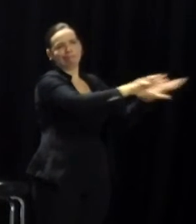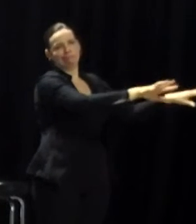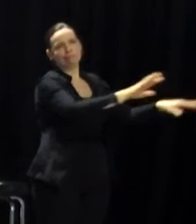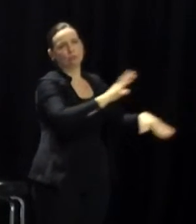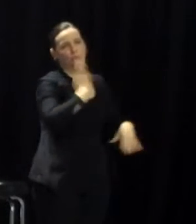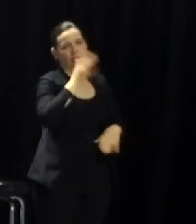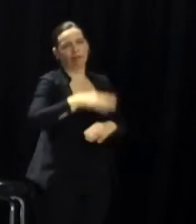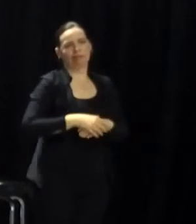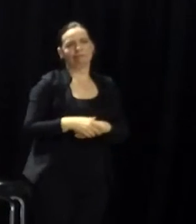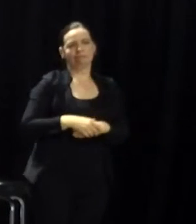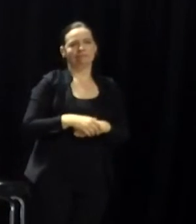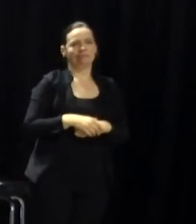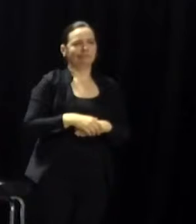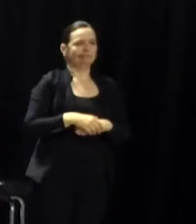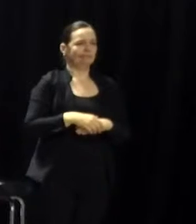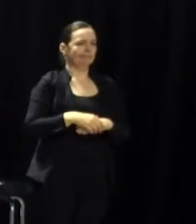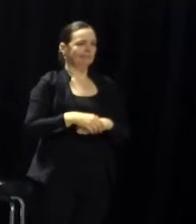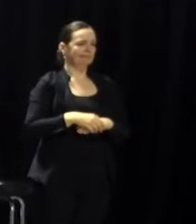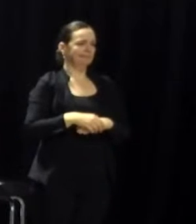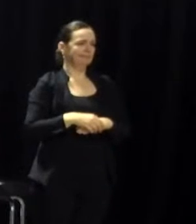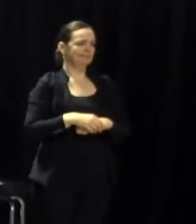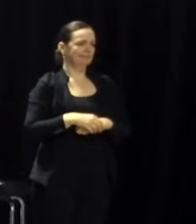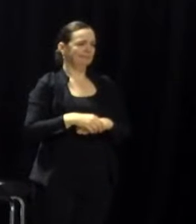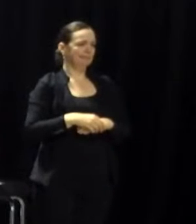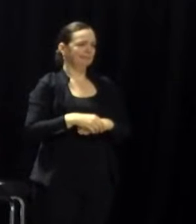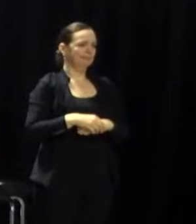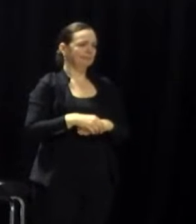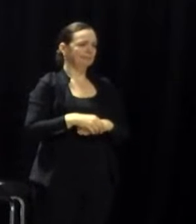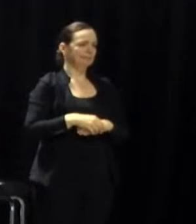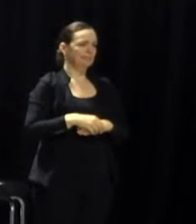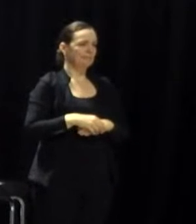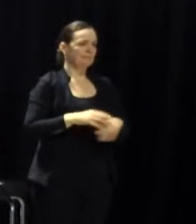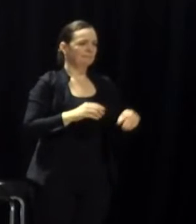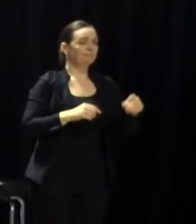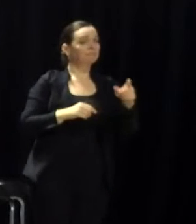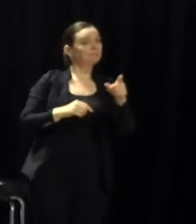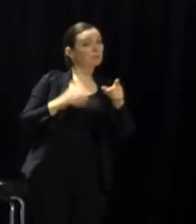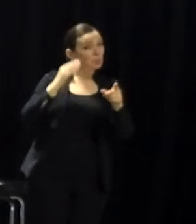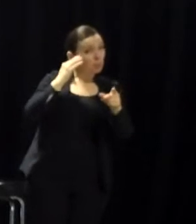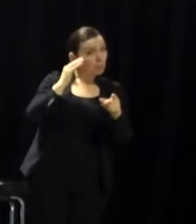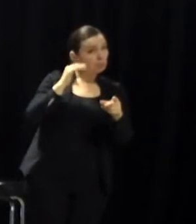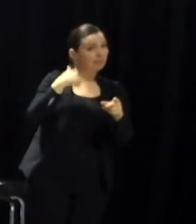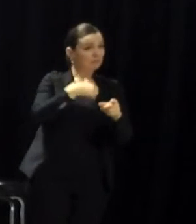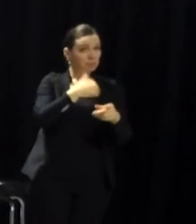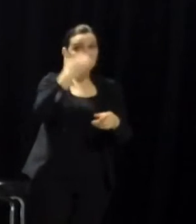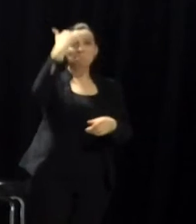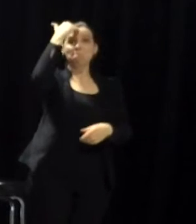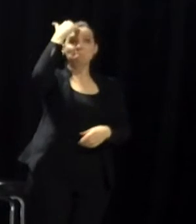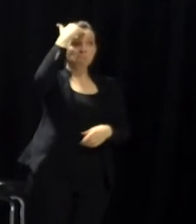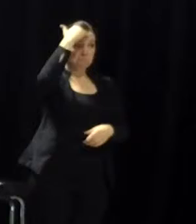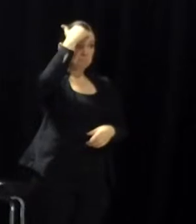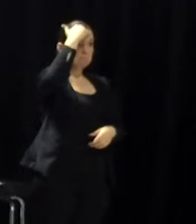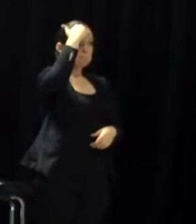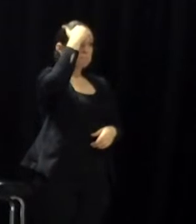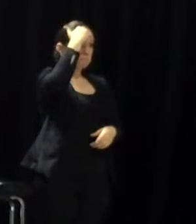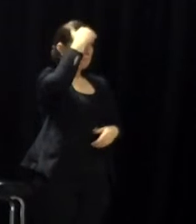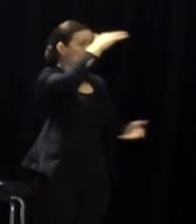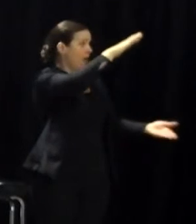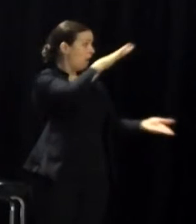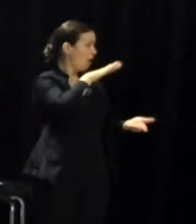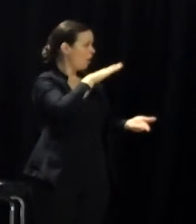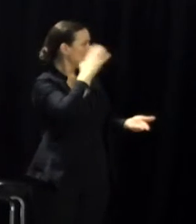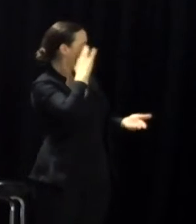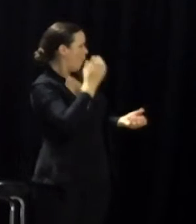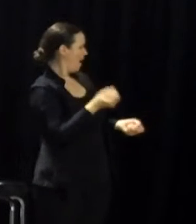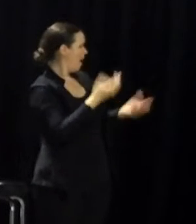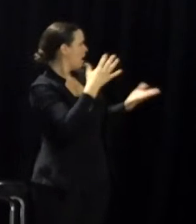if we knew we were going to consistently have 15,000 vaccines sent to us each week, we would have